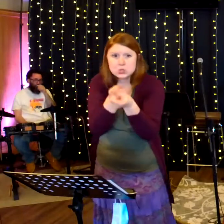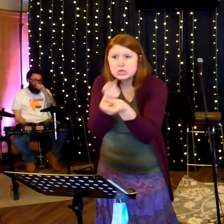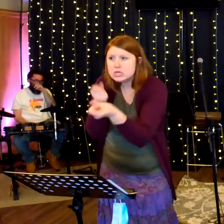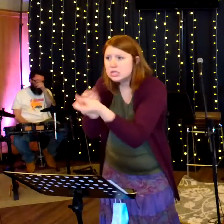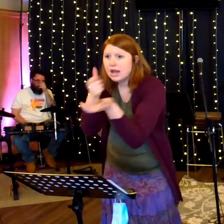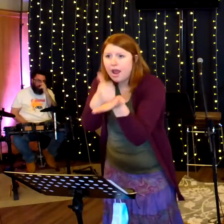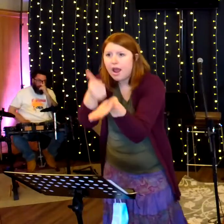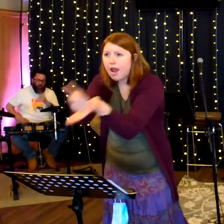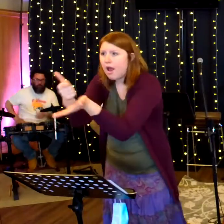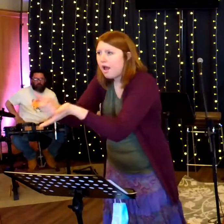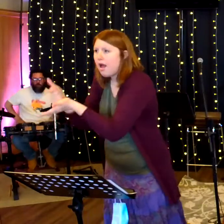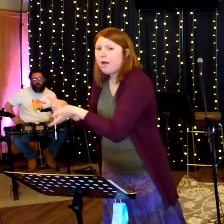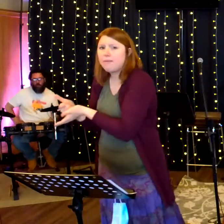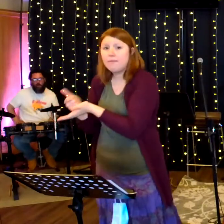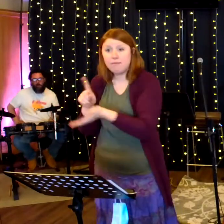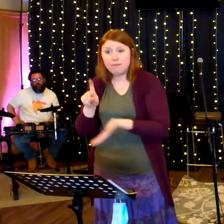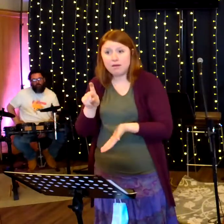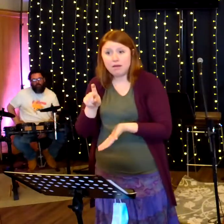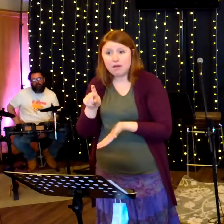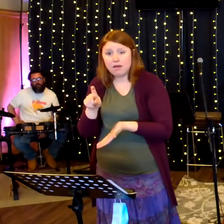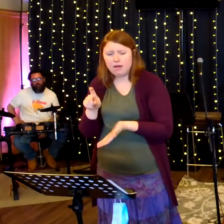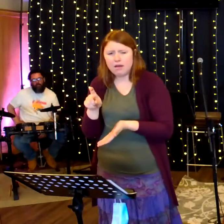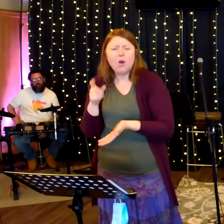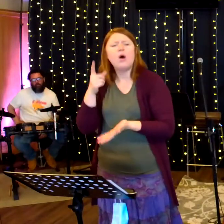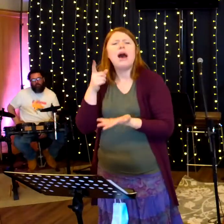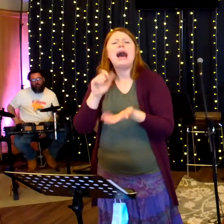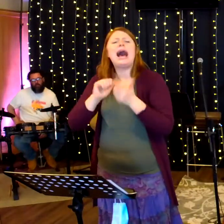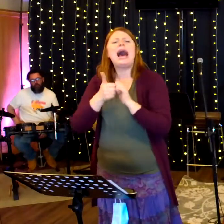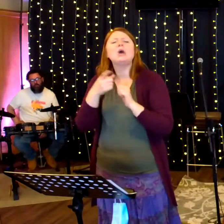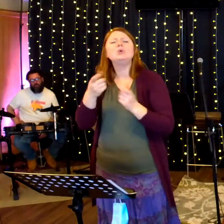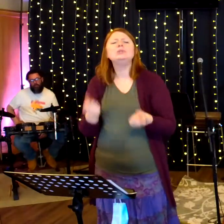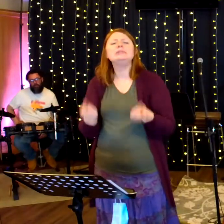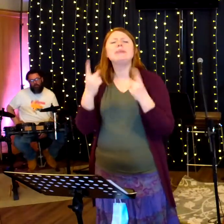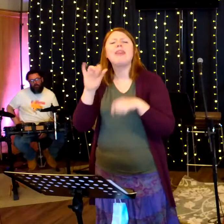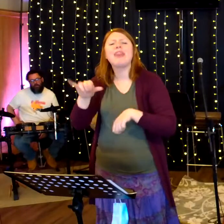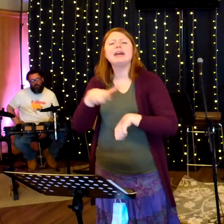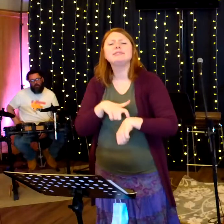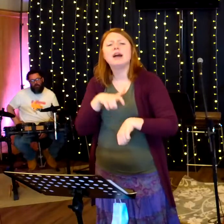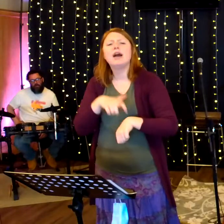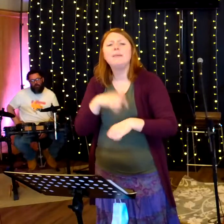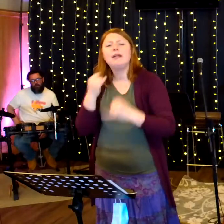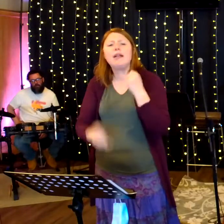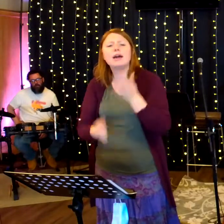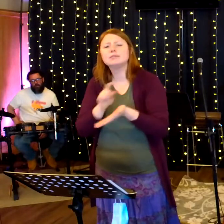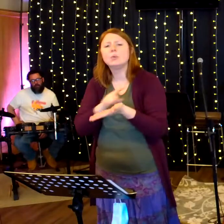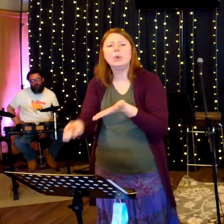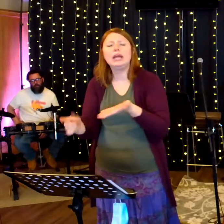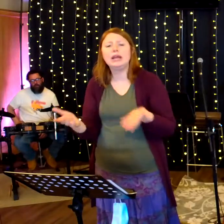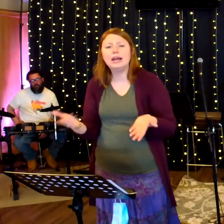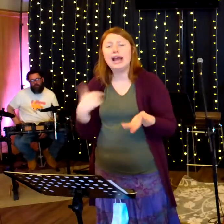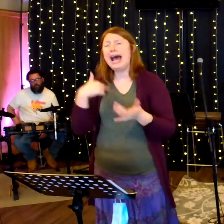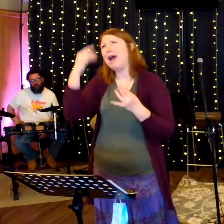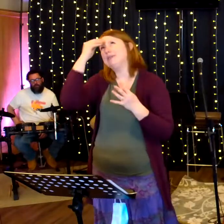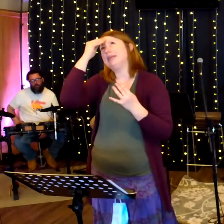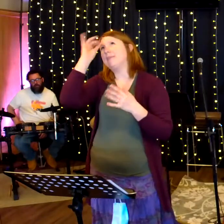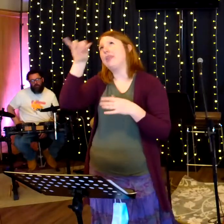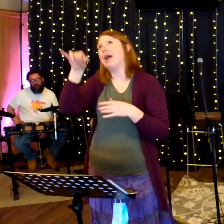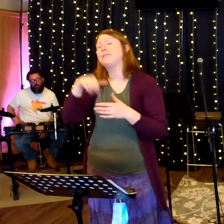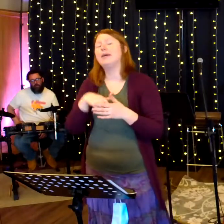life, what do you think you'd be doing? How do you think you'd use that time? And I was thinking about this question,